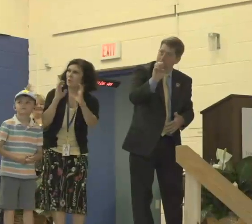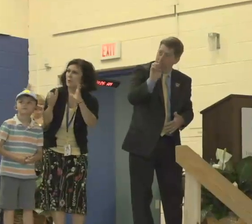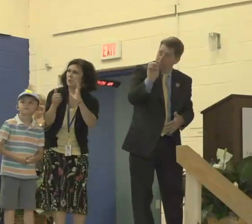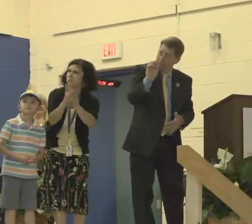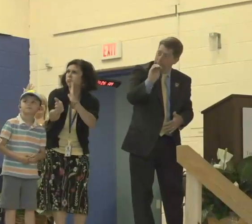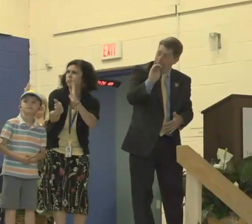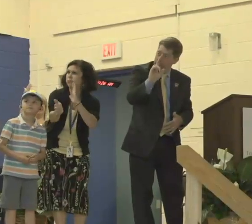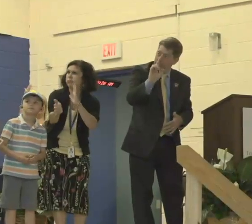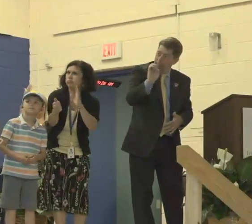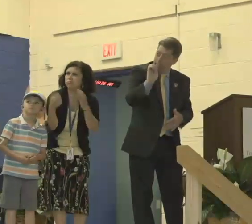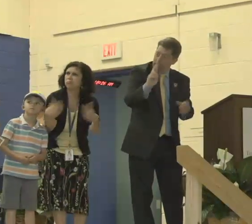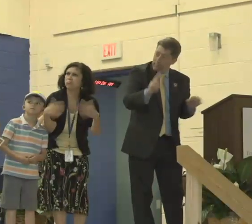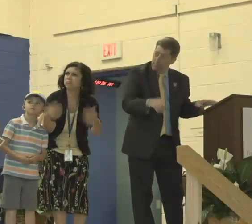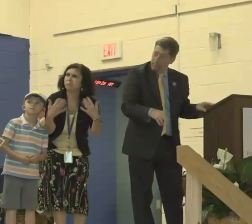Rayleigh Miller.